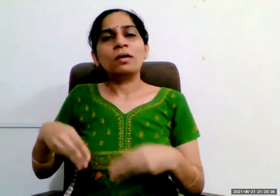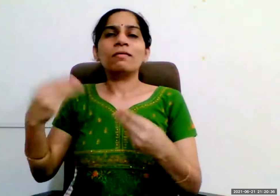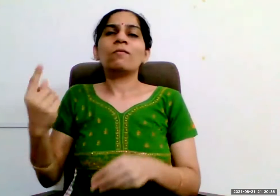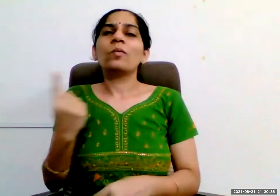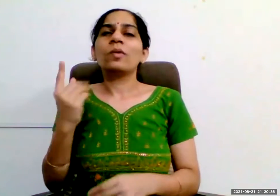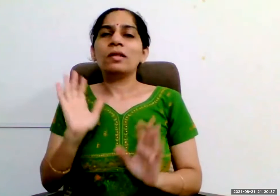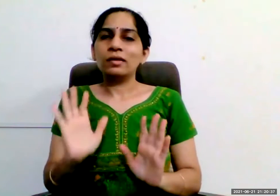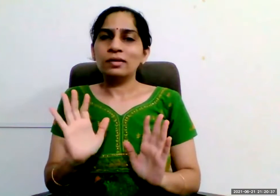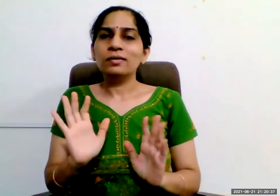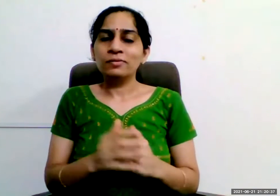Animals,